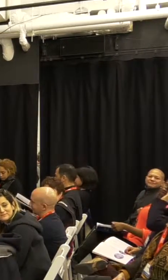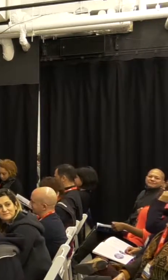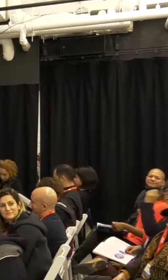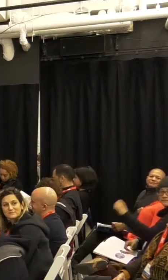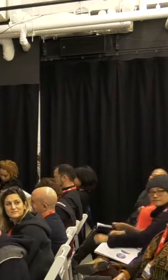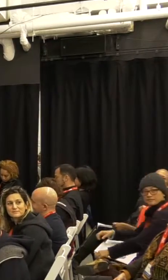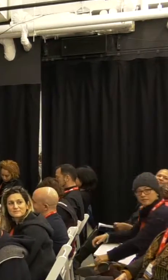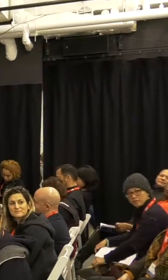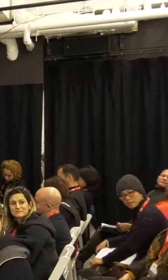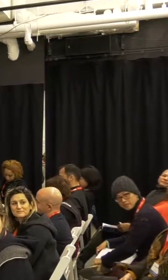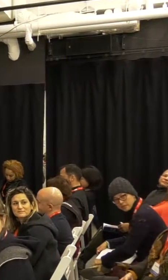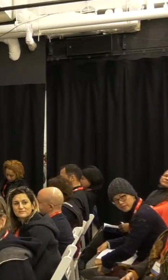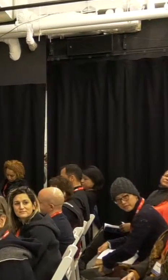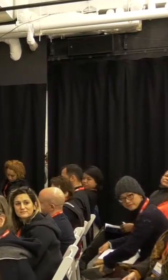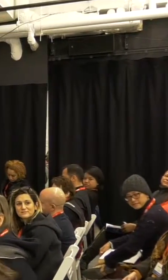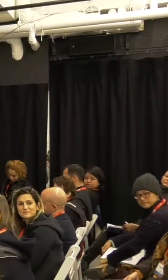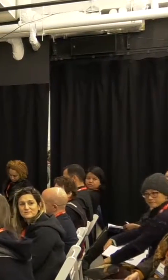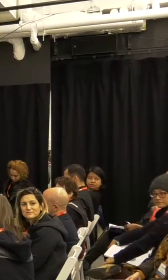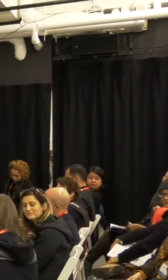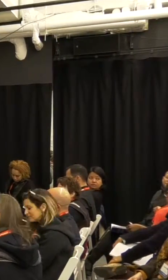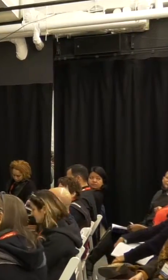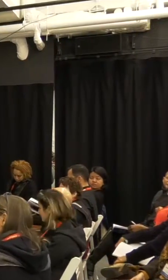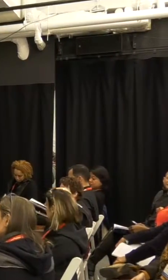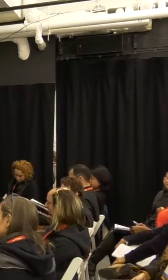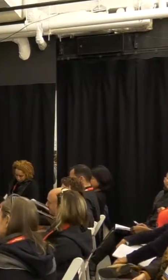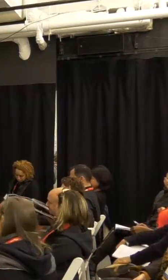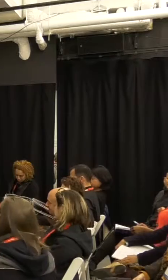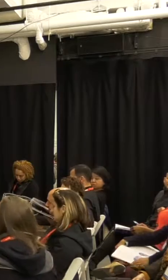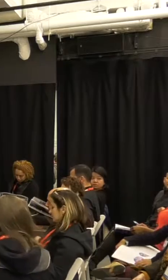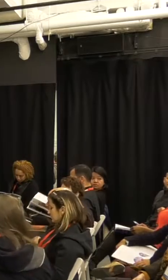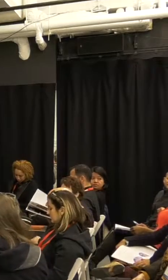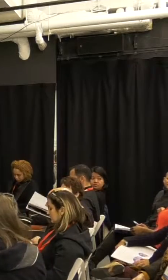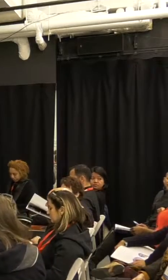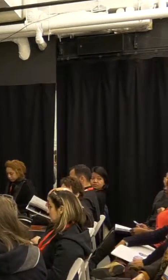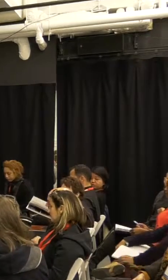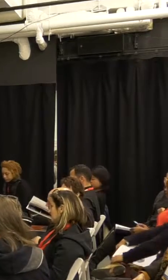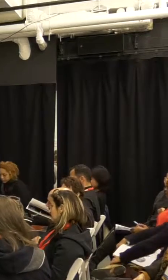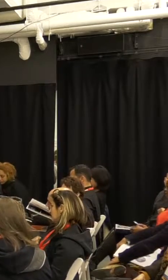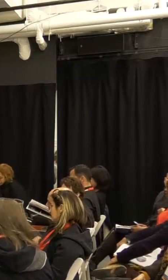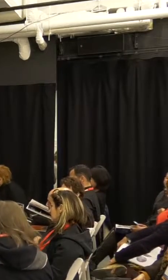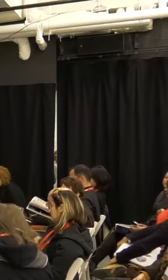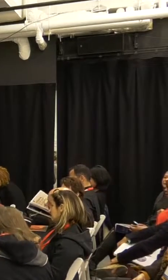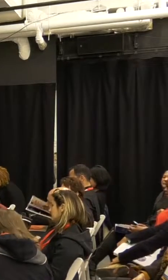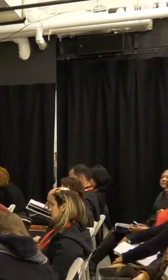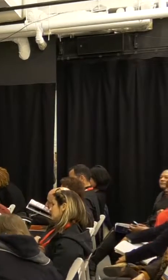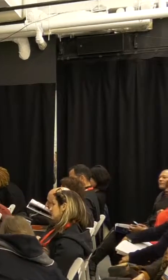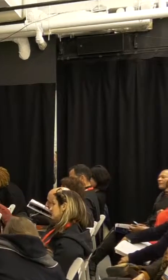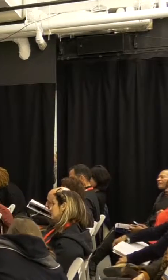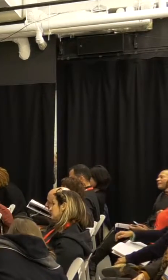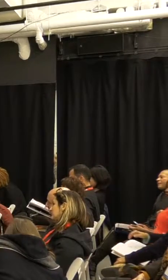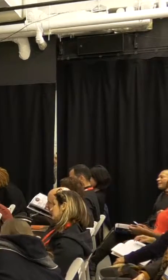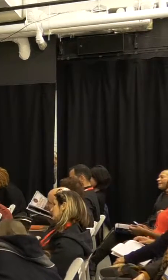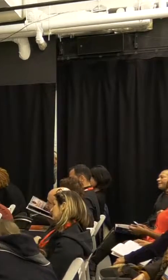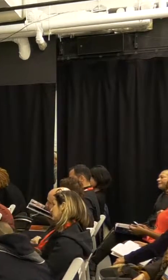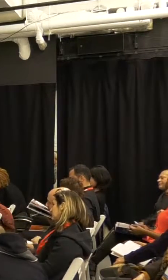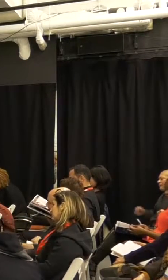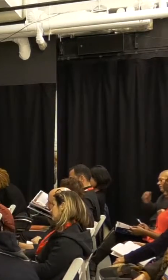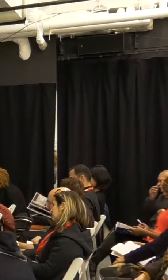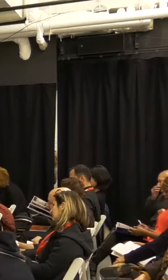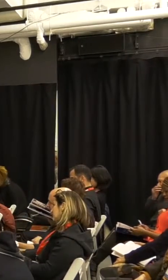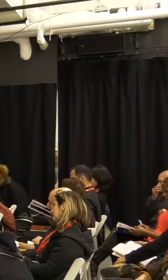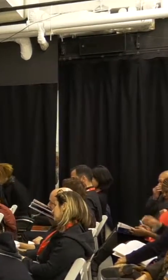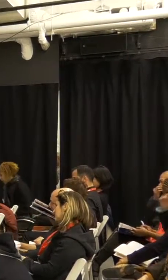administrator, manager. Anybody else? I would say the same. Okay. Administration. Welcome. That really helps us